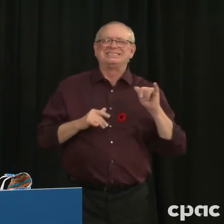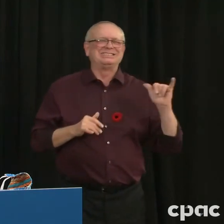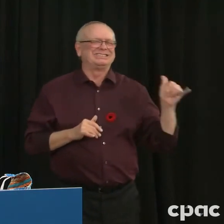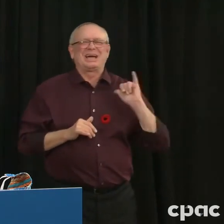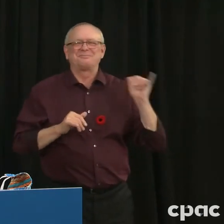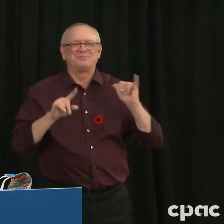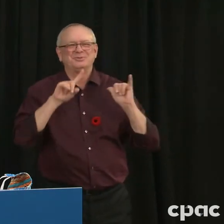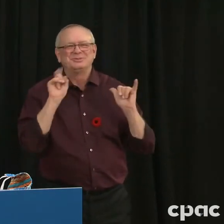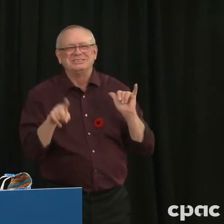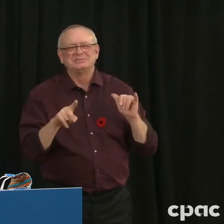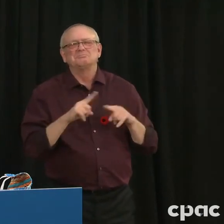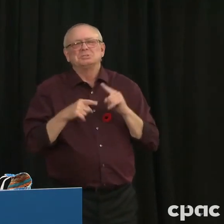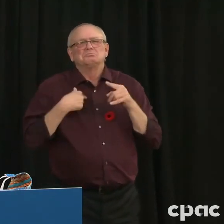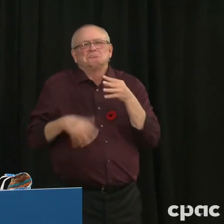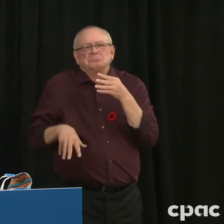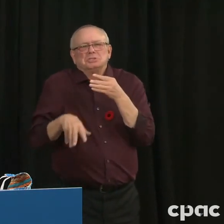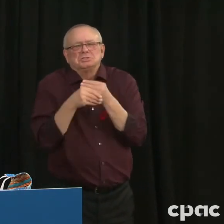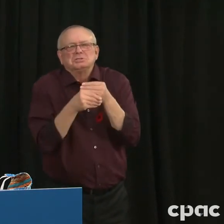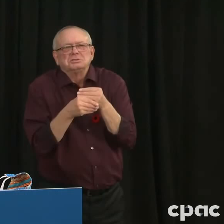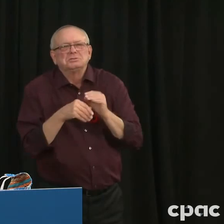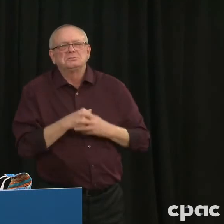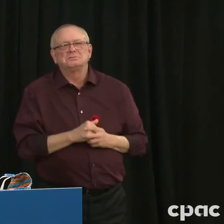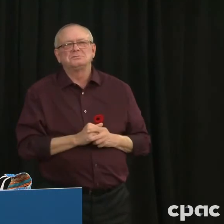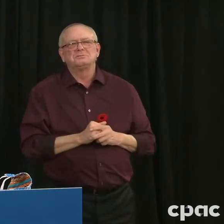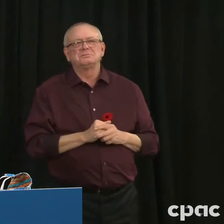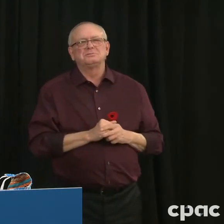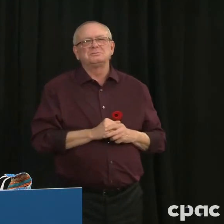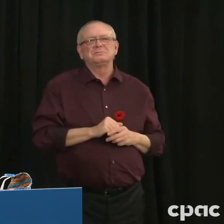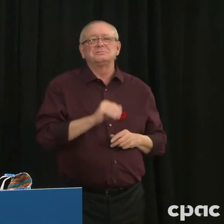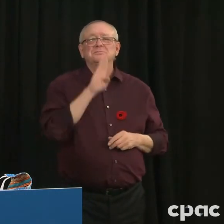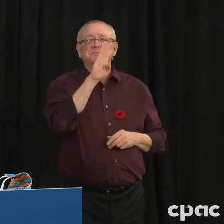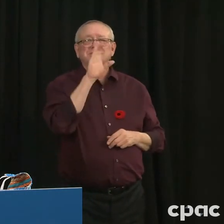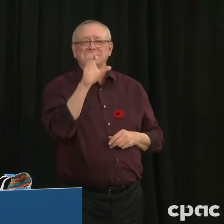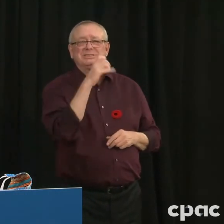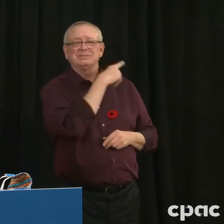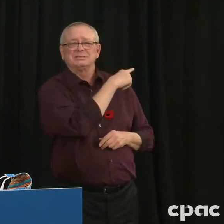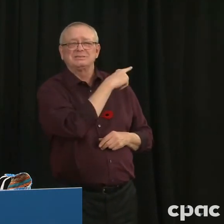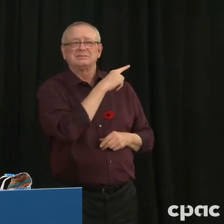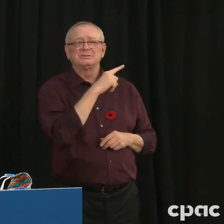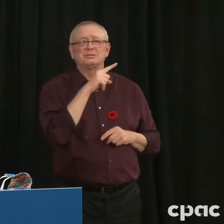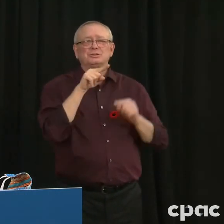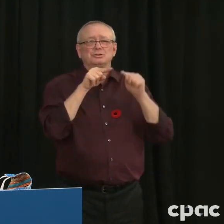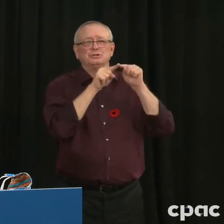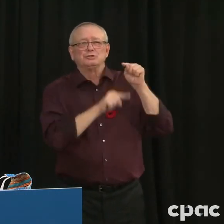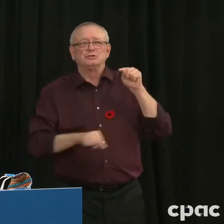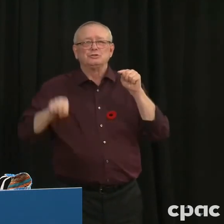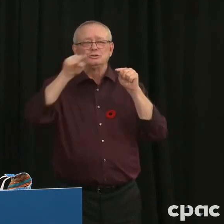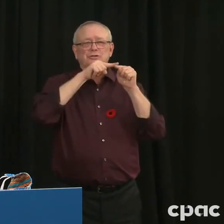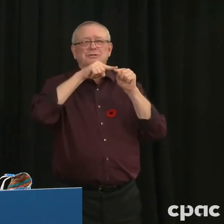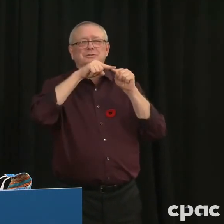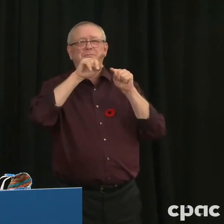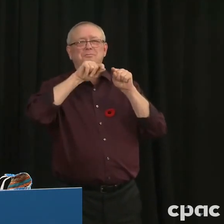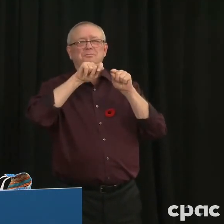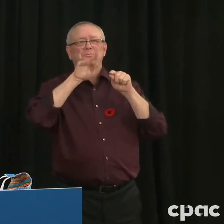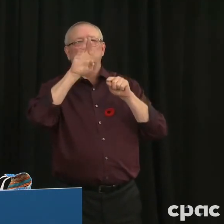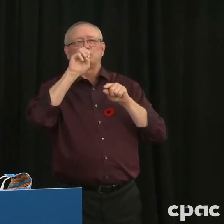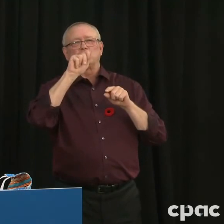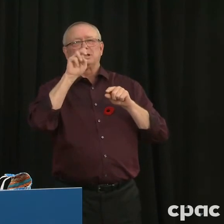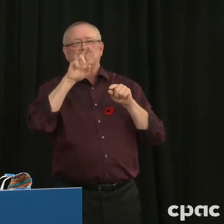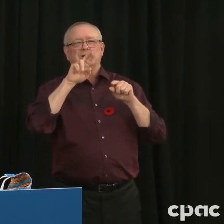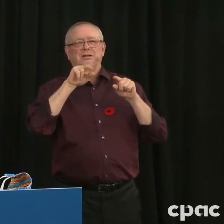of all, has the 2-week lockdown idea, like the circuit breaker, has that ever been seriously discussed? And you talk